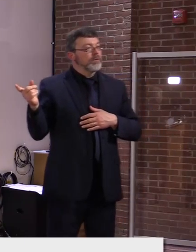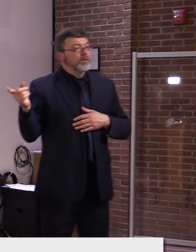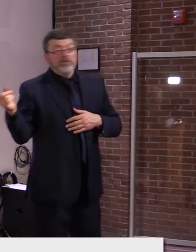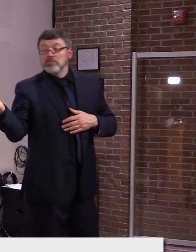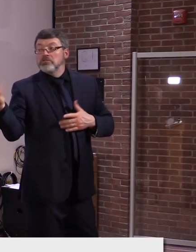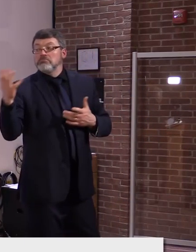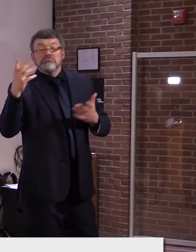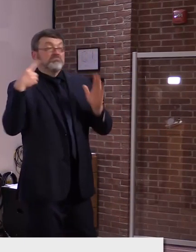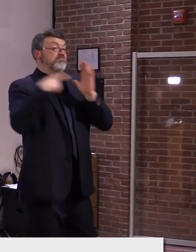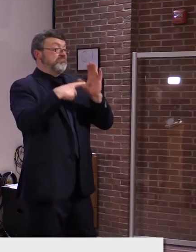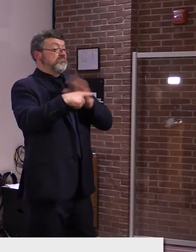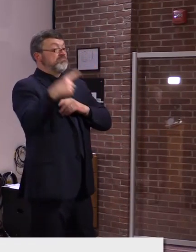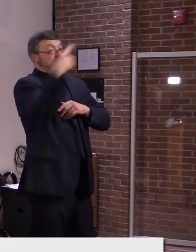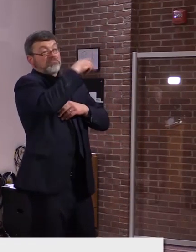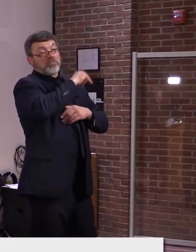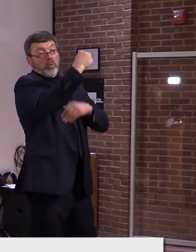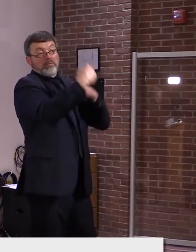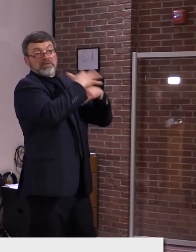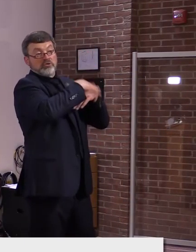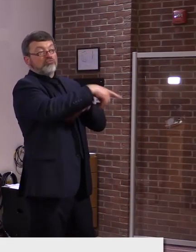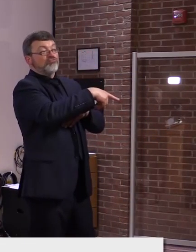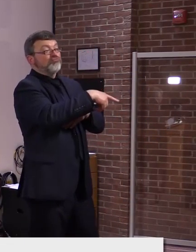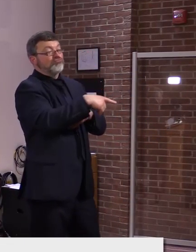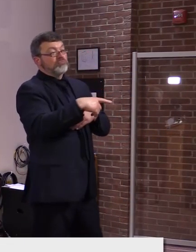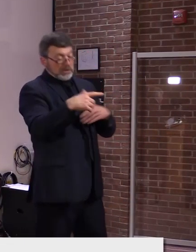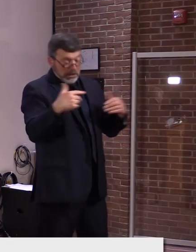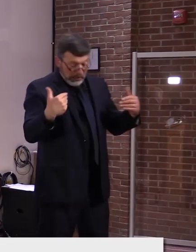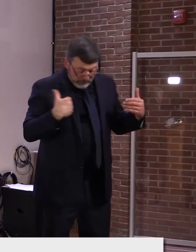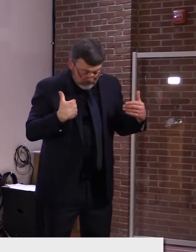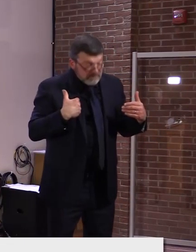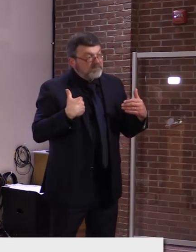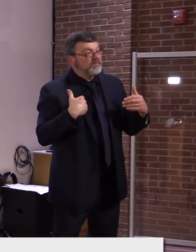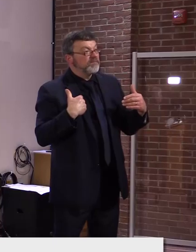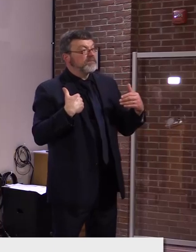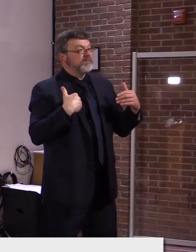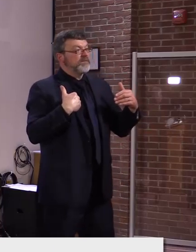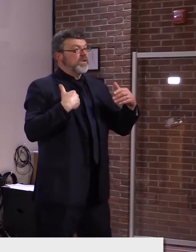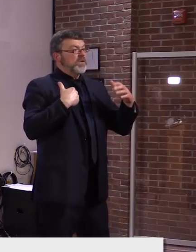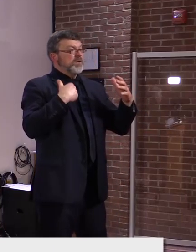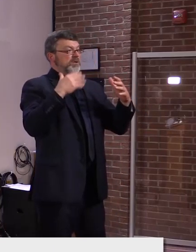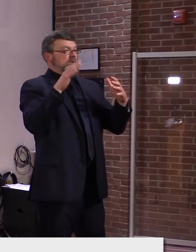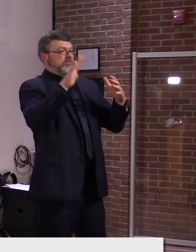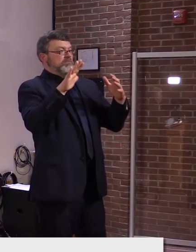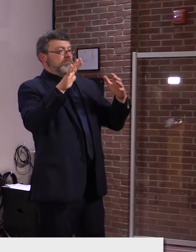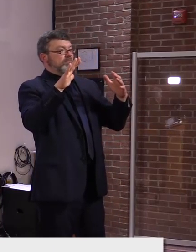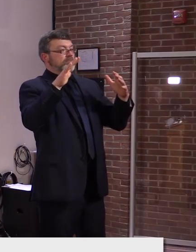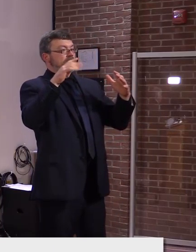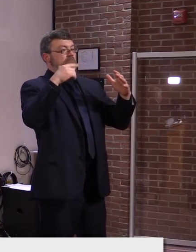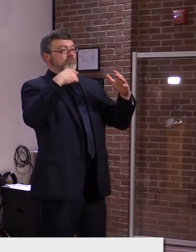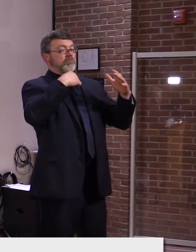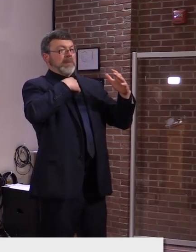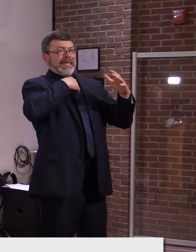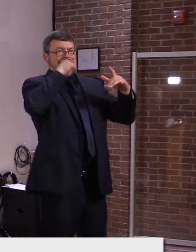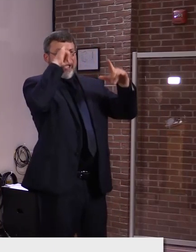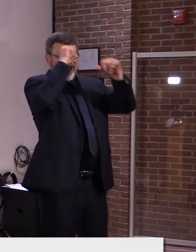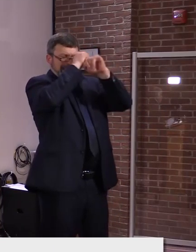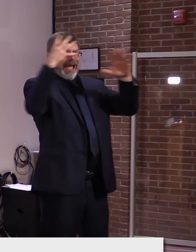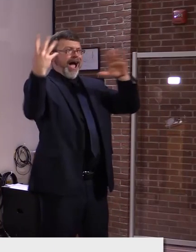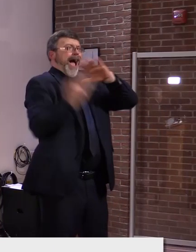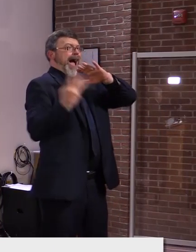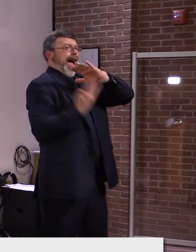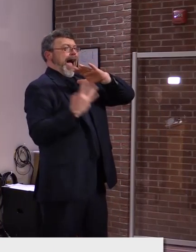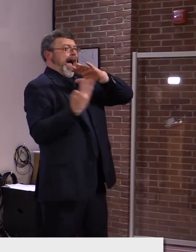pandemic. But at North Beach yesterday, and we're having another clinic today, it was 105 people